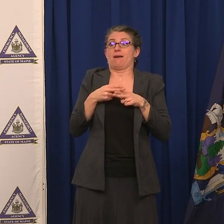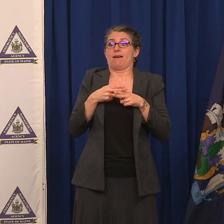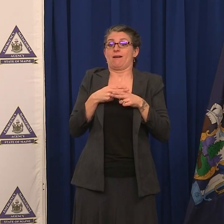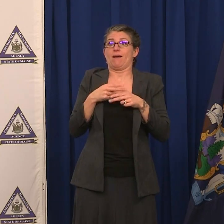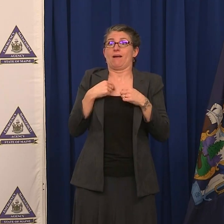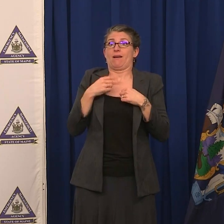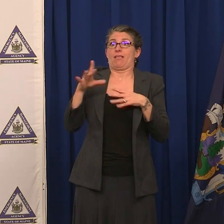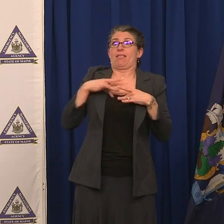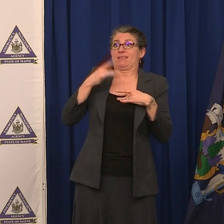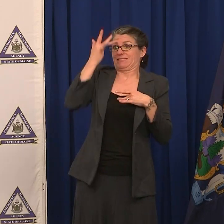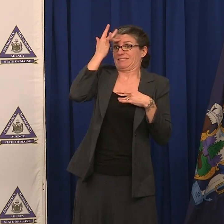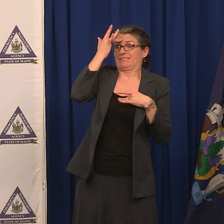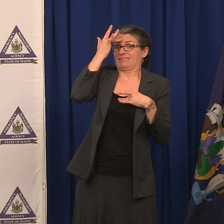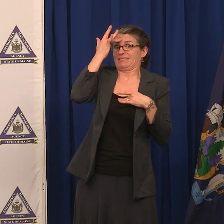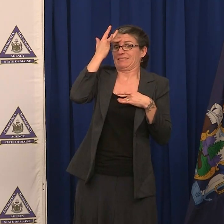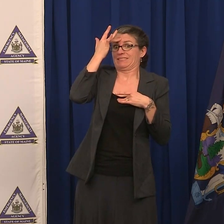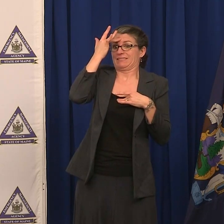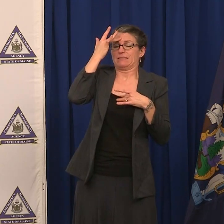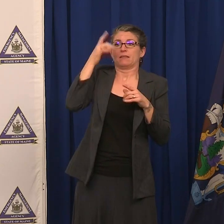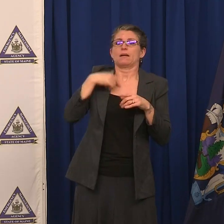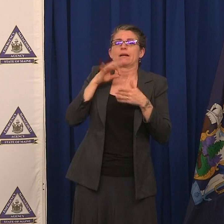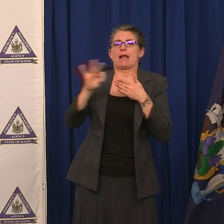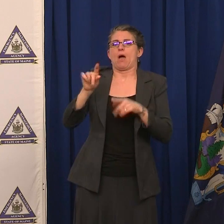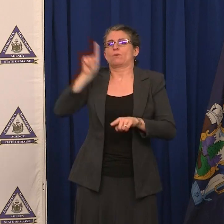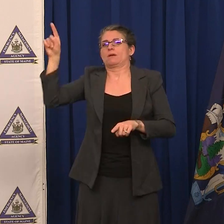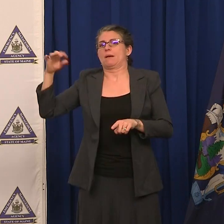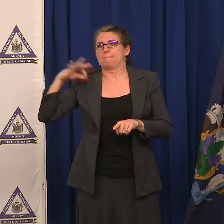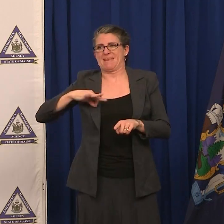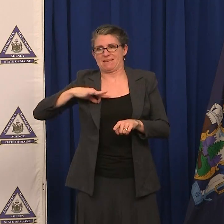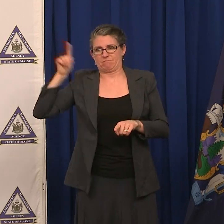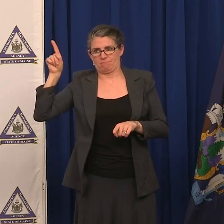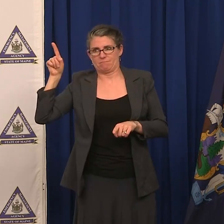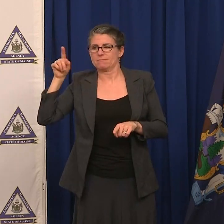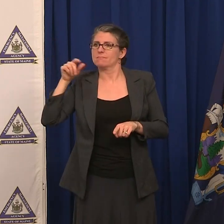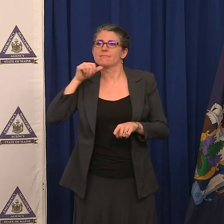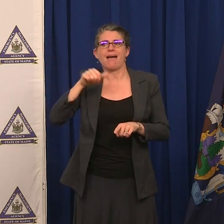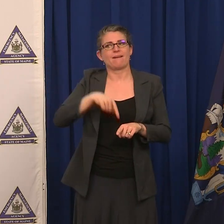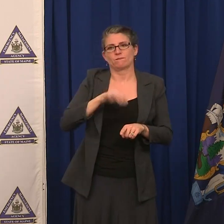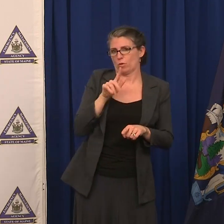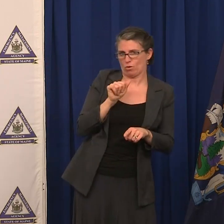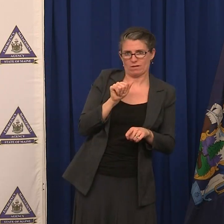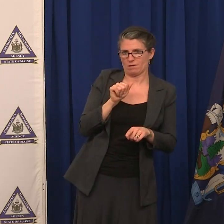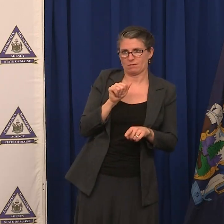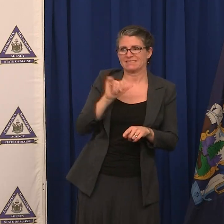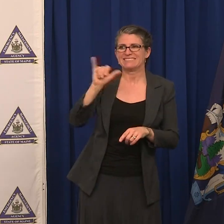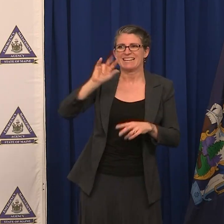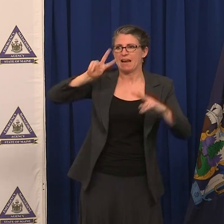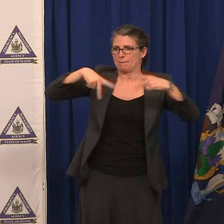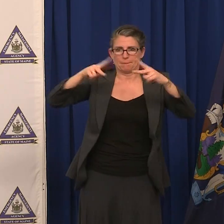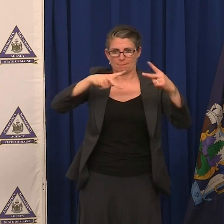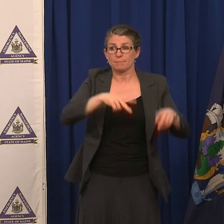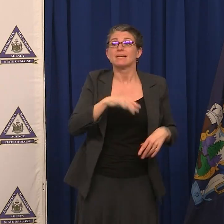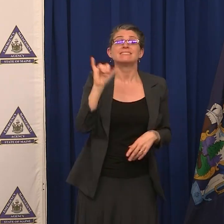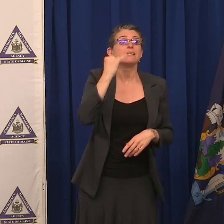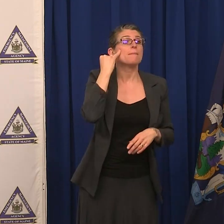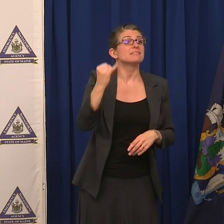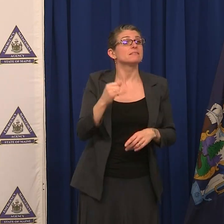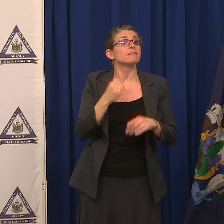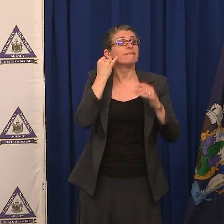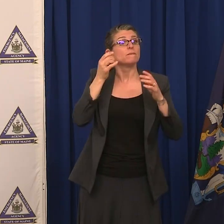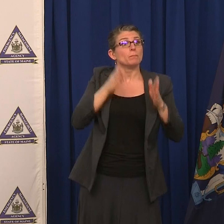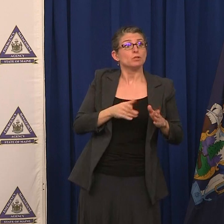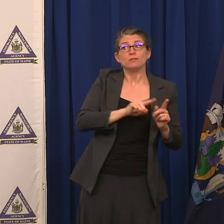is counted in Maine because you're a Maine resident. In the same way with COVID-19, the way that the